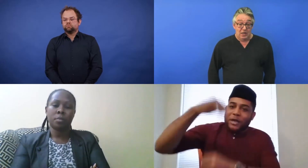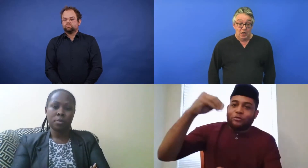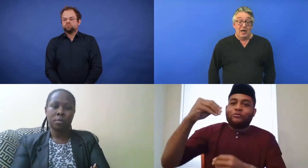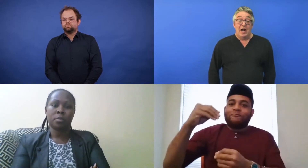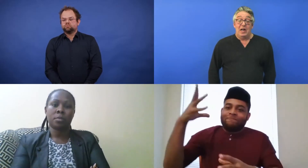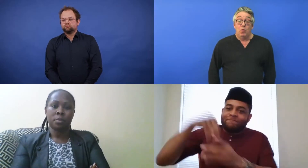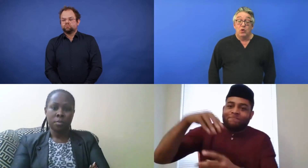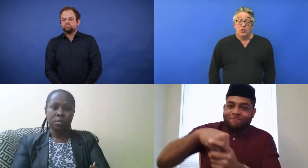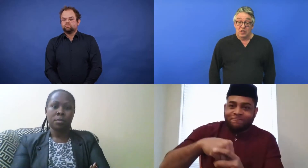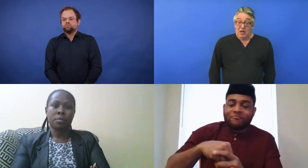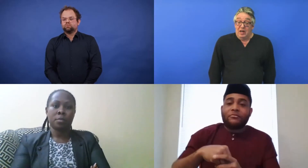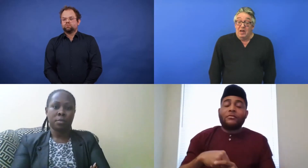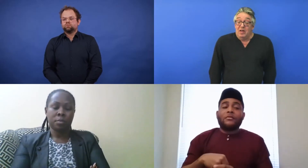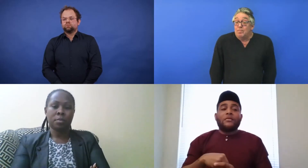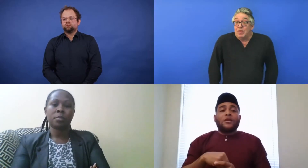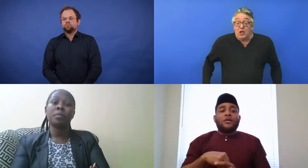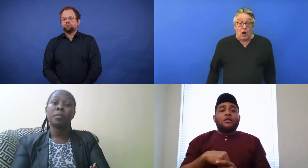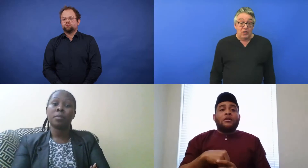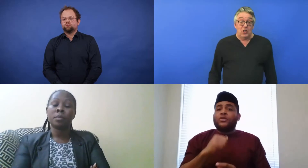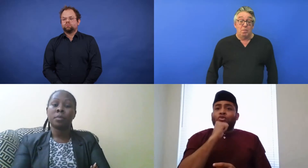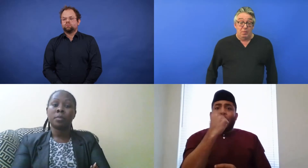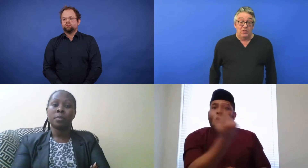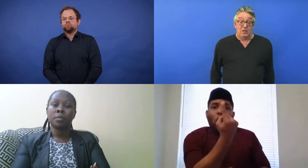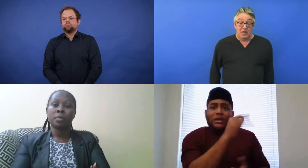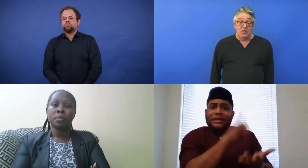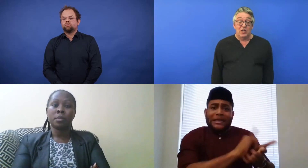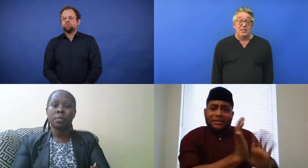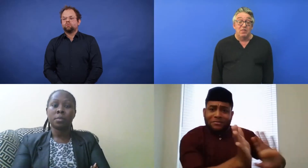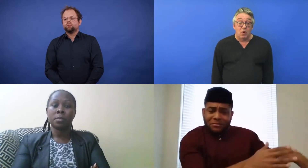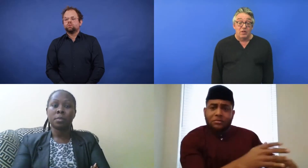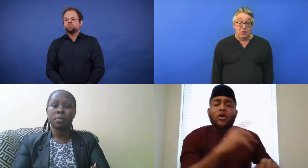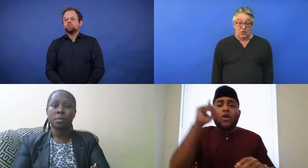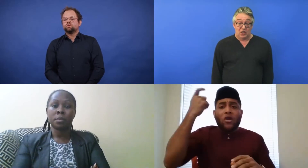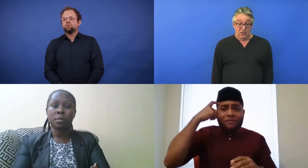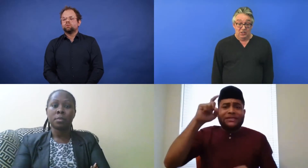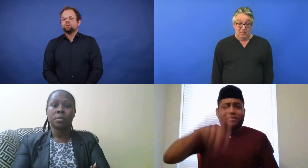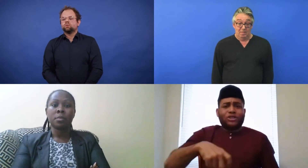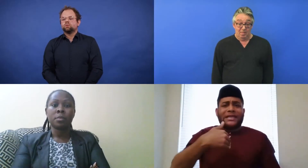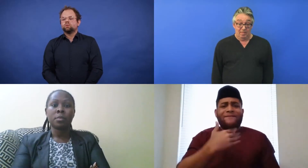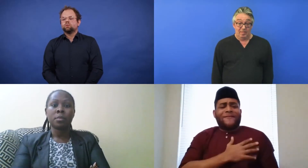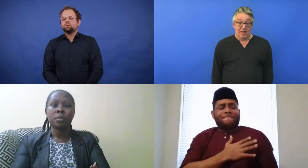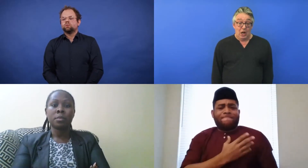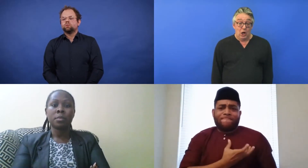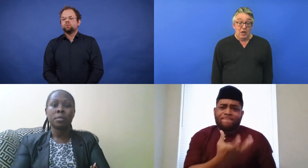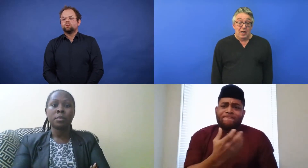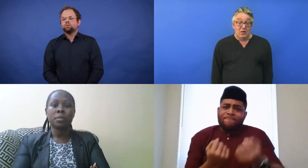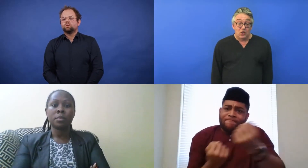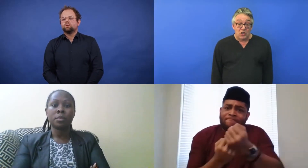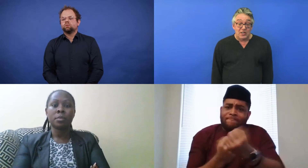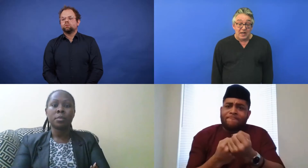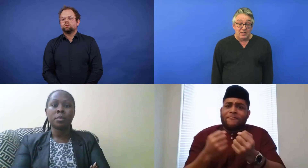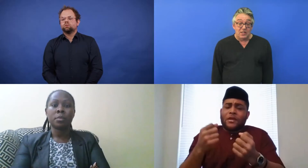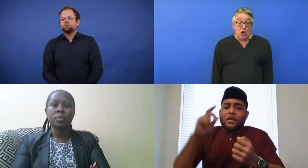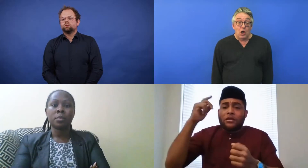within, and it would encourage young people with disabilities to get involved in politics. And not